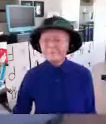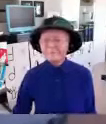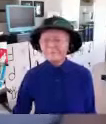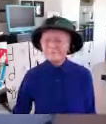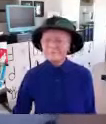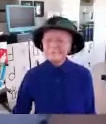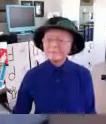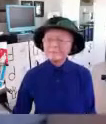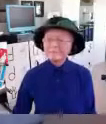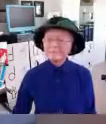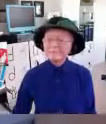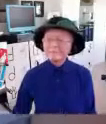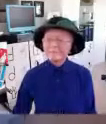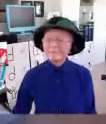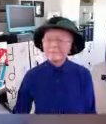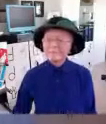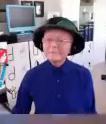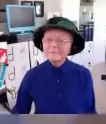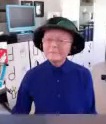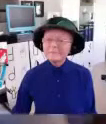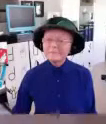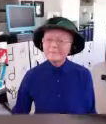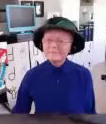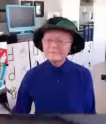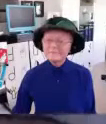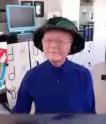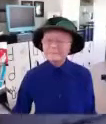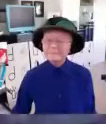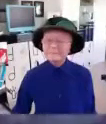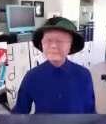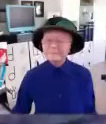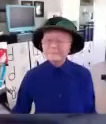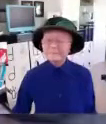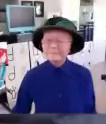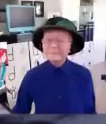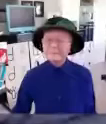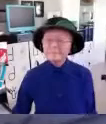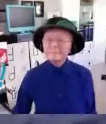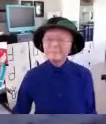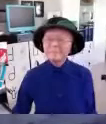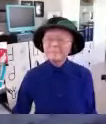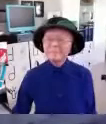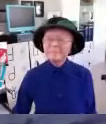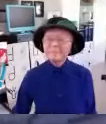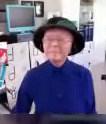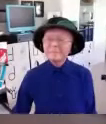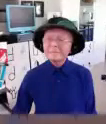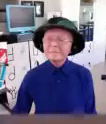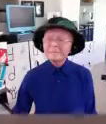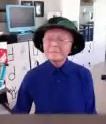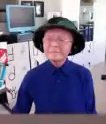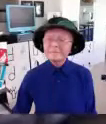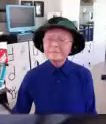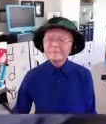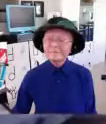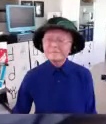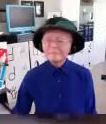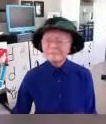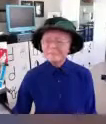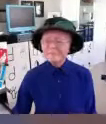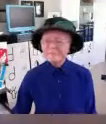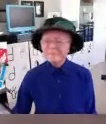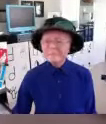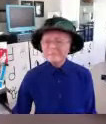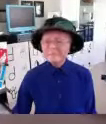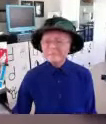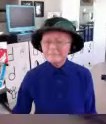actually a set of items. It's a set of prompts. It's a set of videos. It's